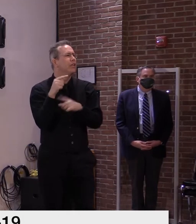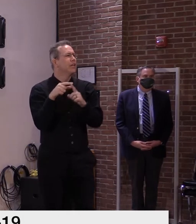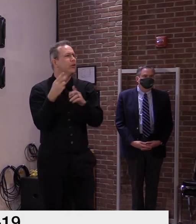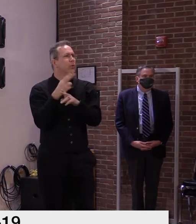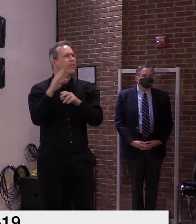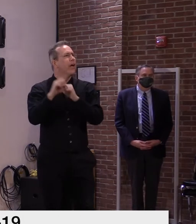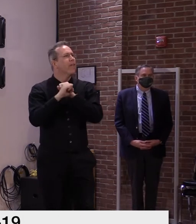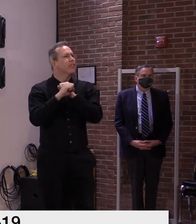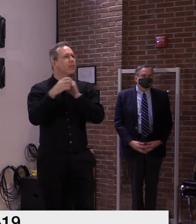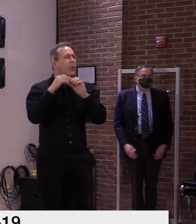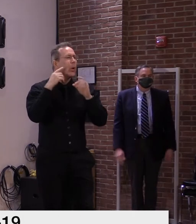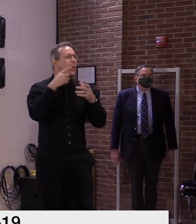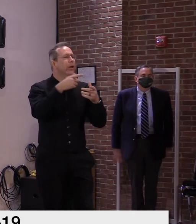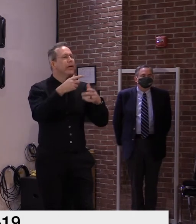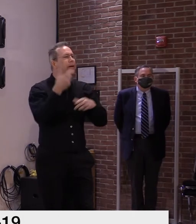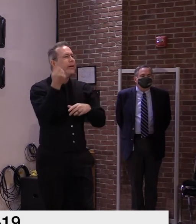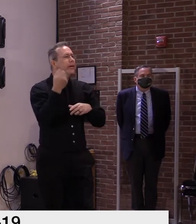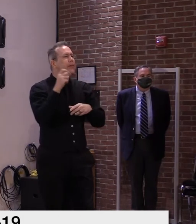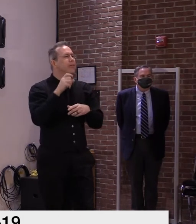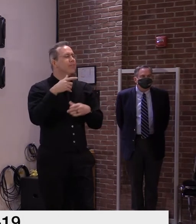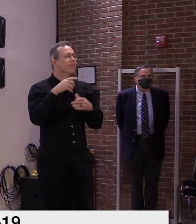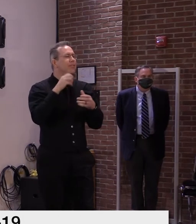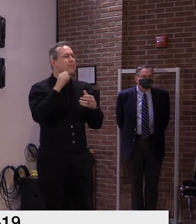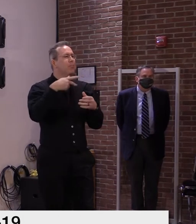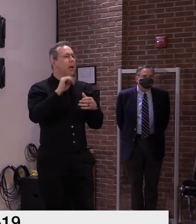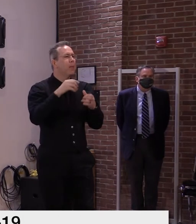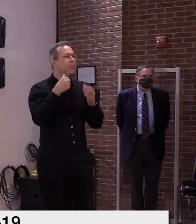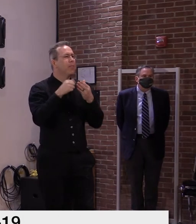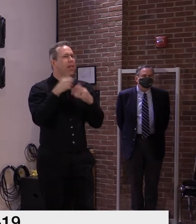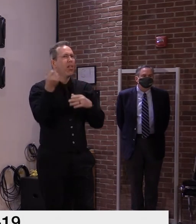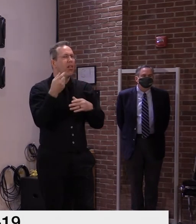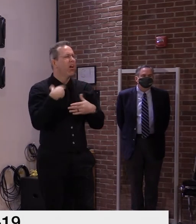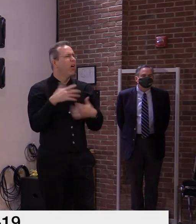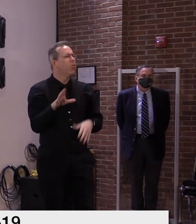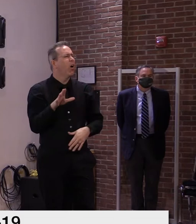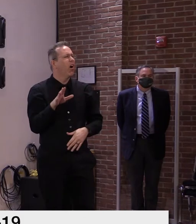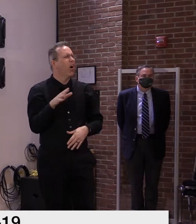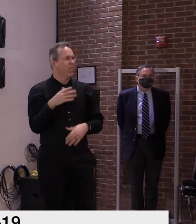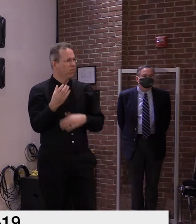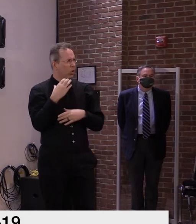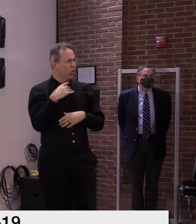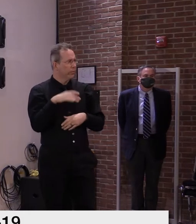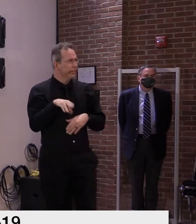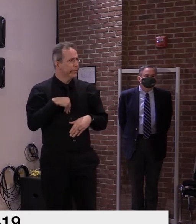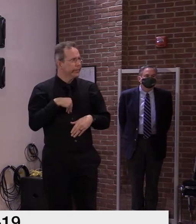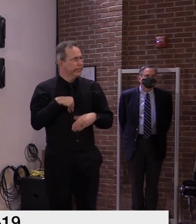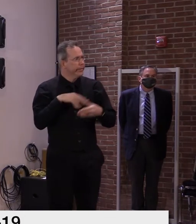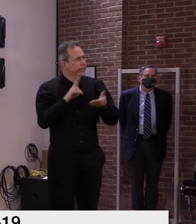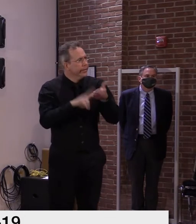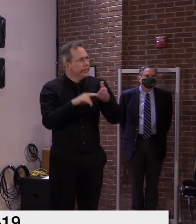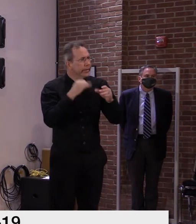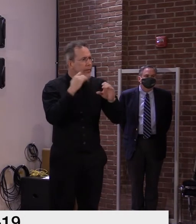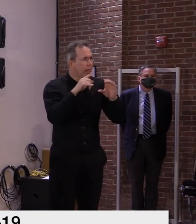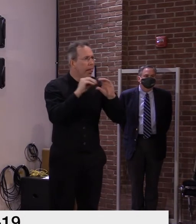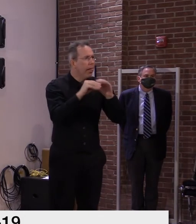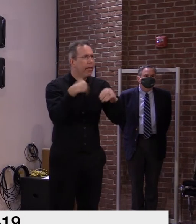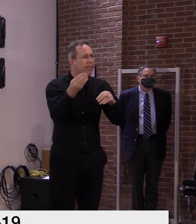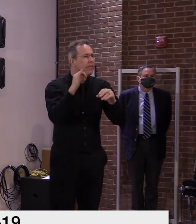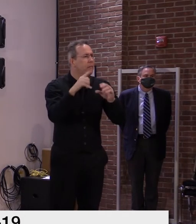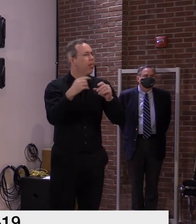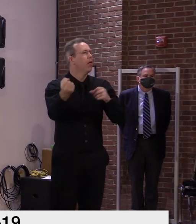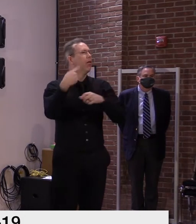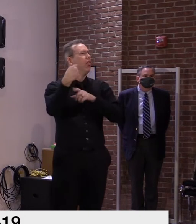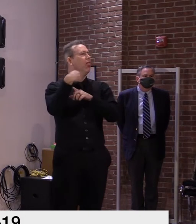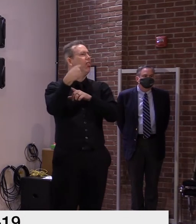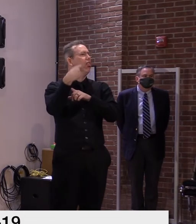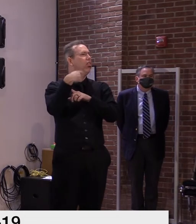the page. And that's why, obviously, they're making a ton of money off this. And I guess I get your answer that the state of Vermont is